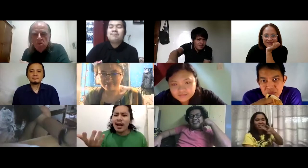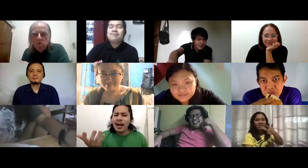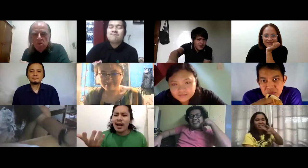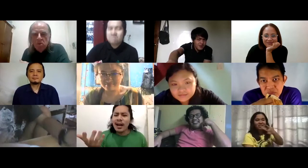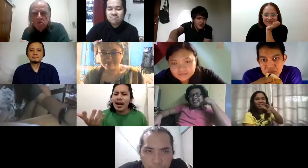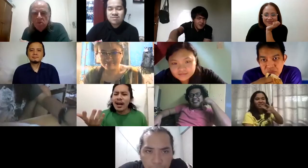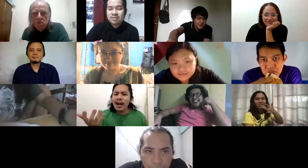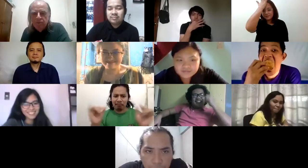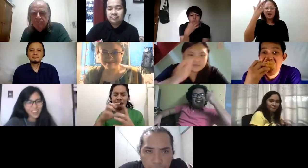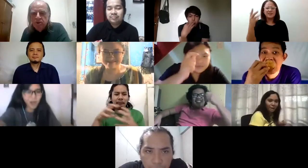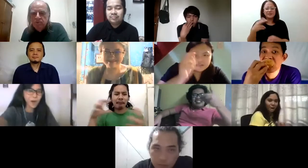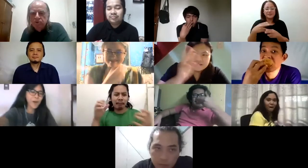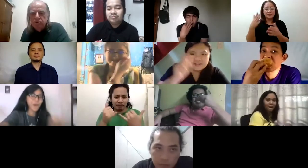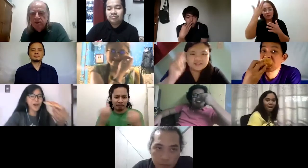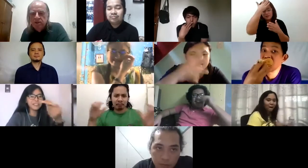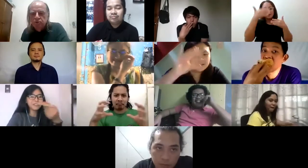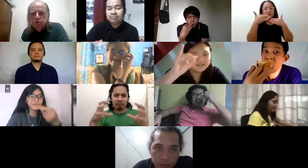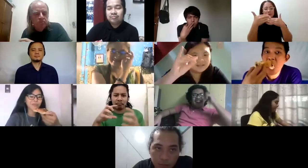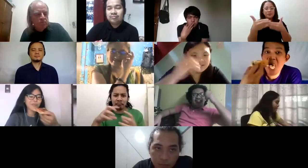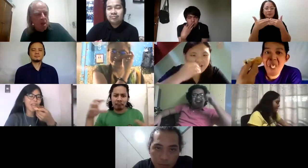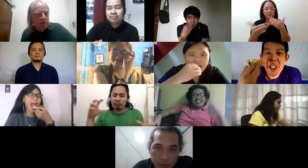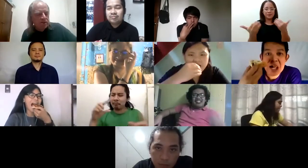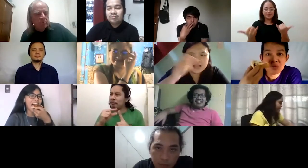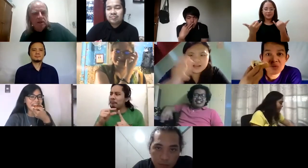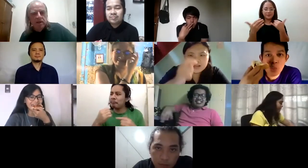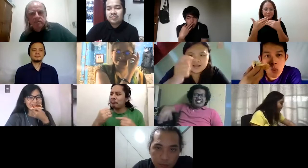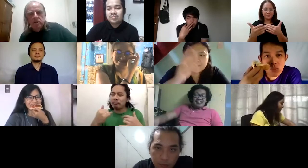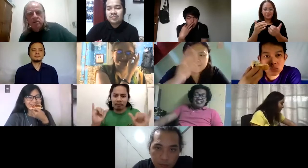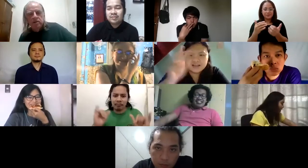Peeps will come on soon, I'm sure. Let's go ahead and continue with